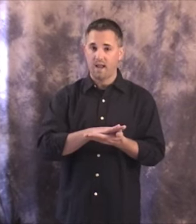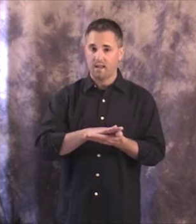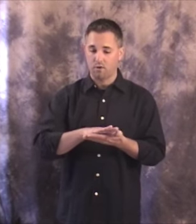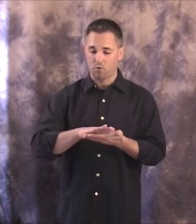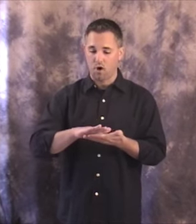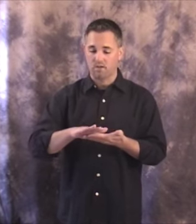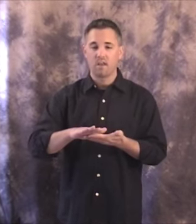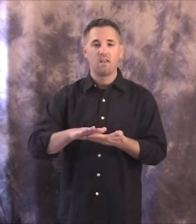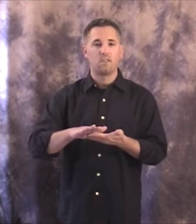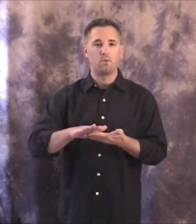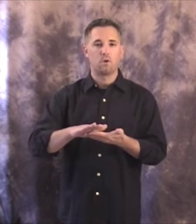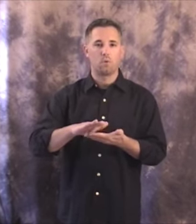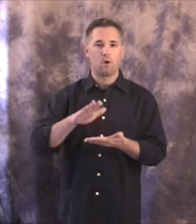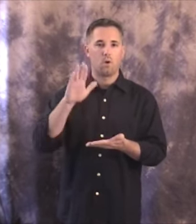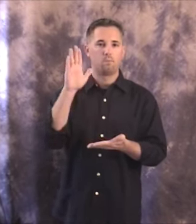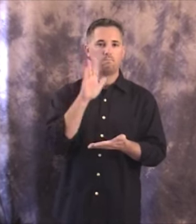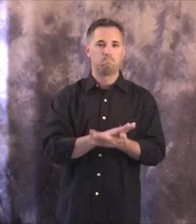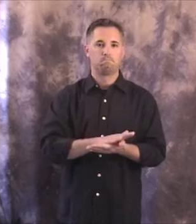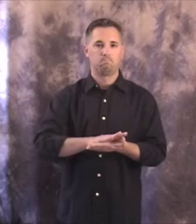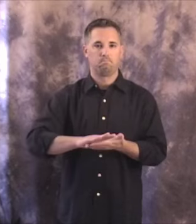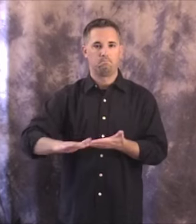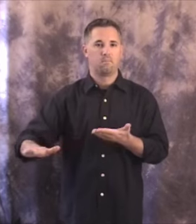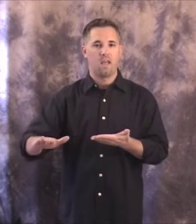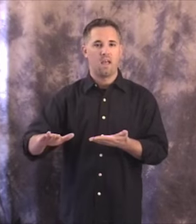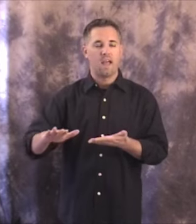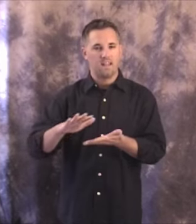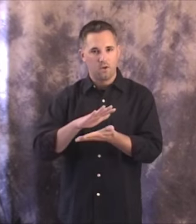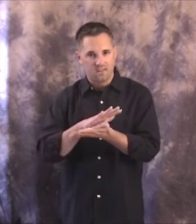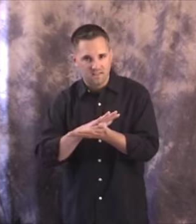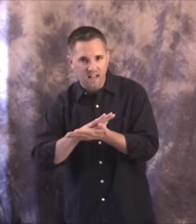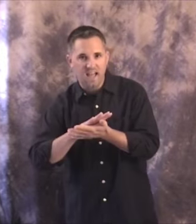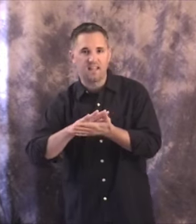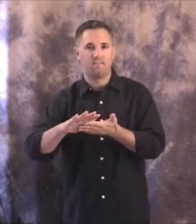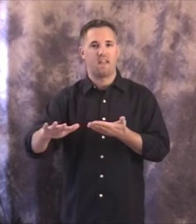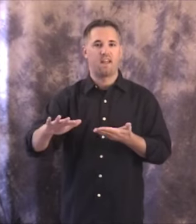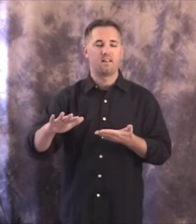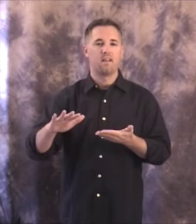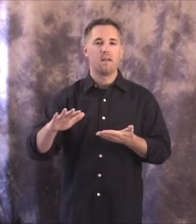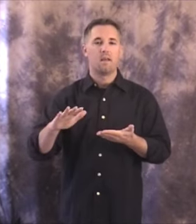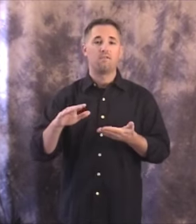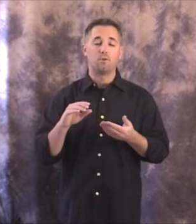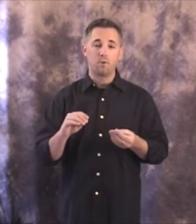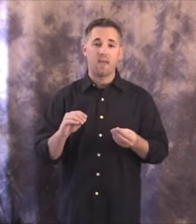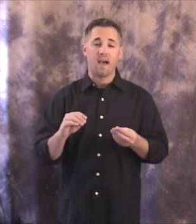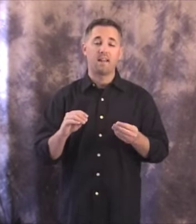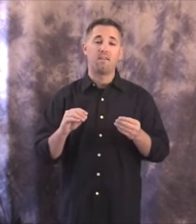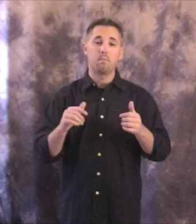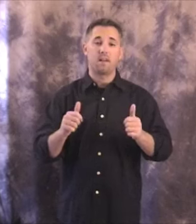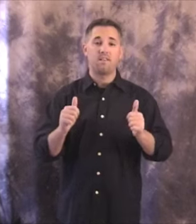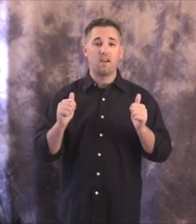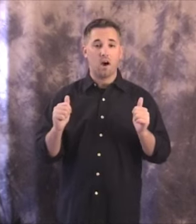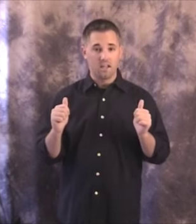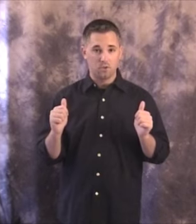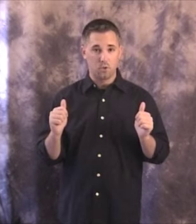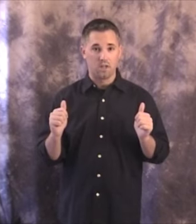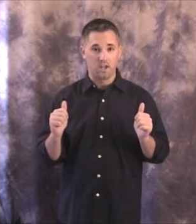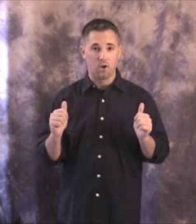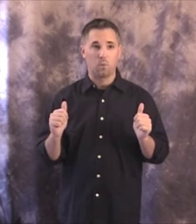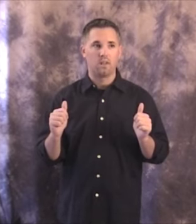hand across, that you don't go and hear the sliding of the hand. If you do that, everybody in the audience who can hear will